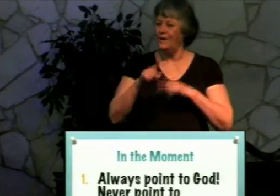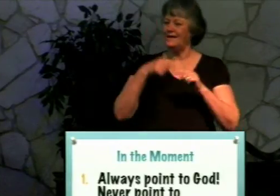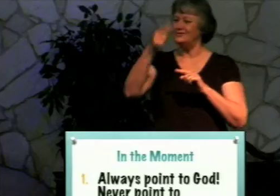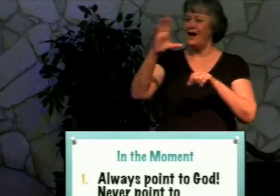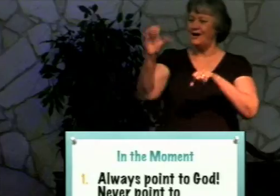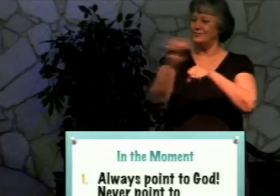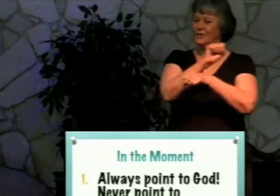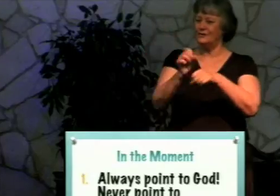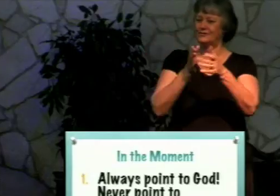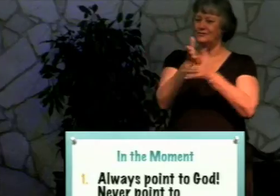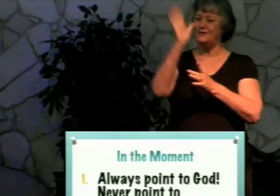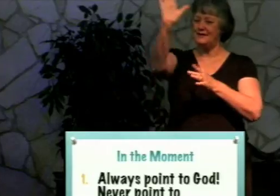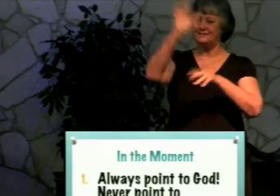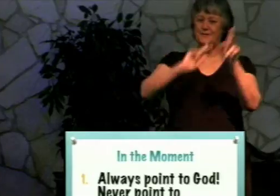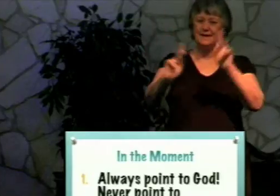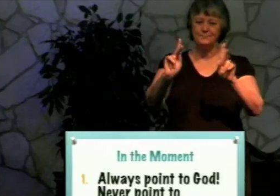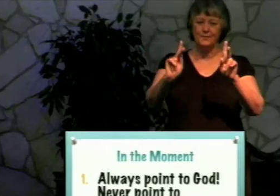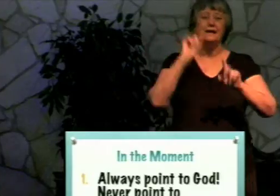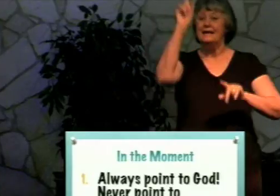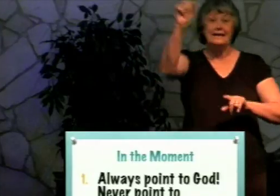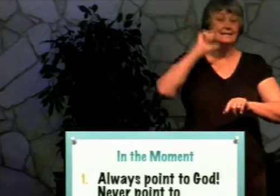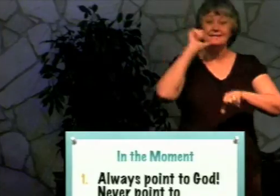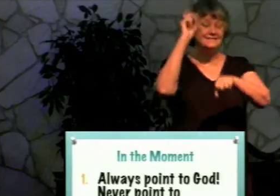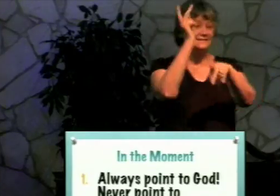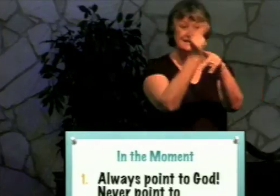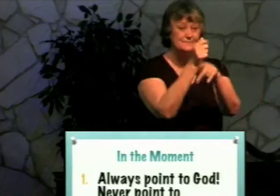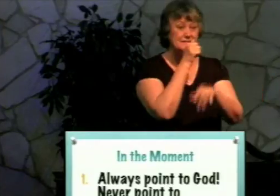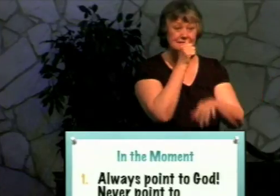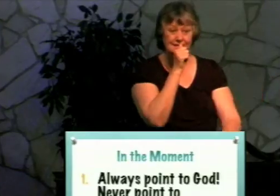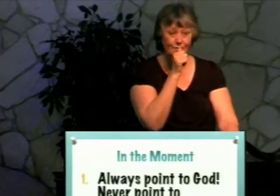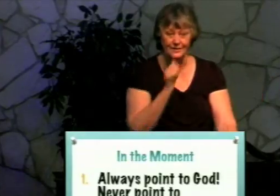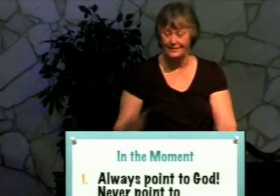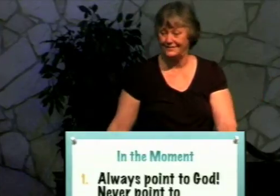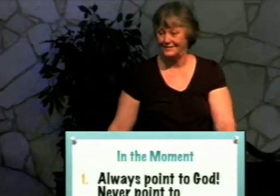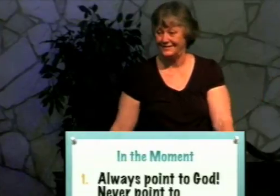when God works through His people, He doesn't keep it secret.